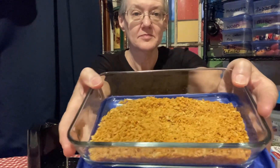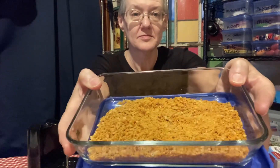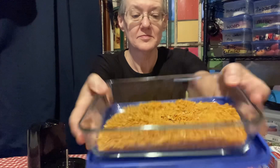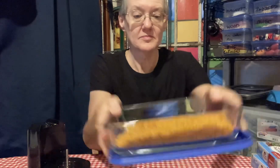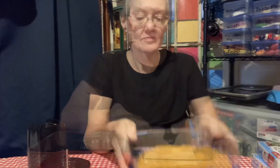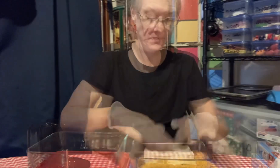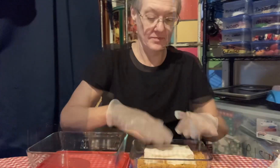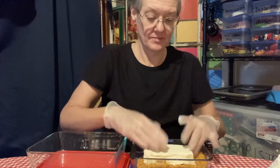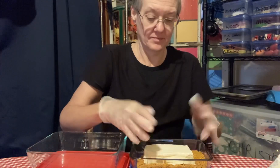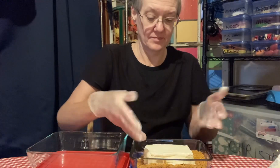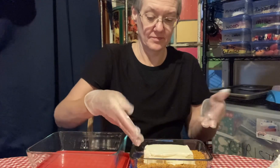See?